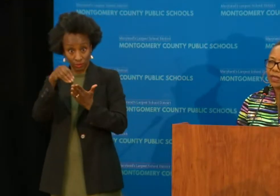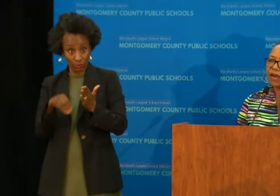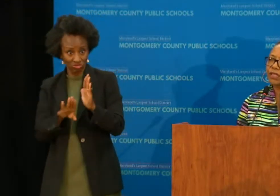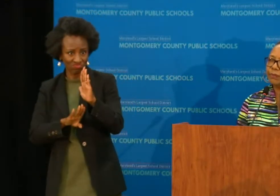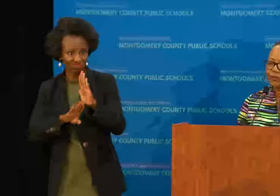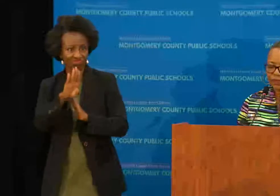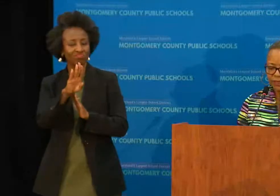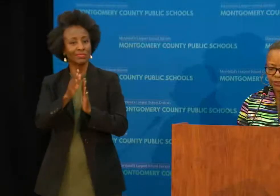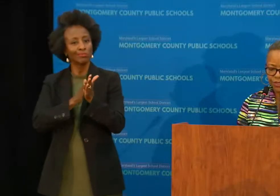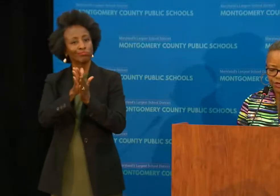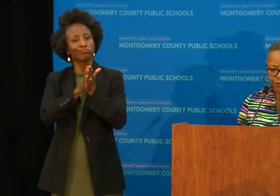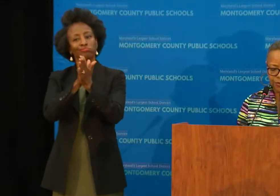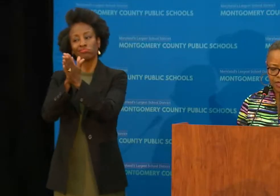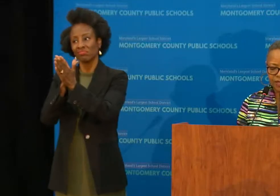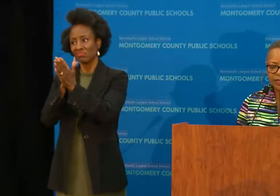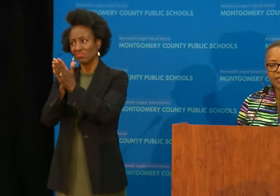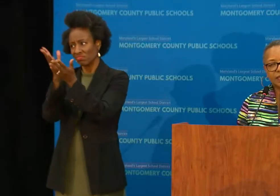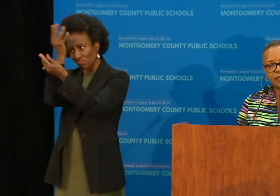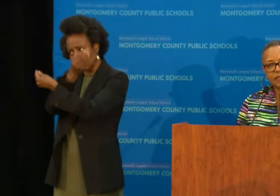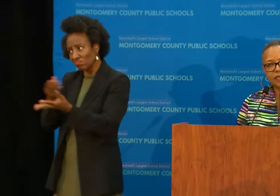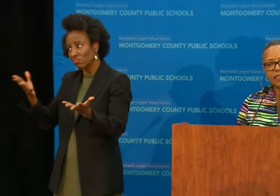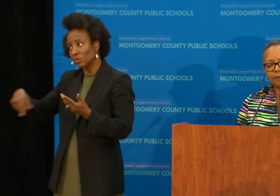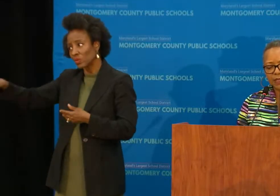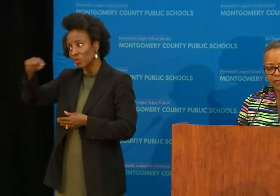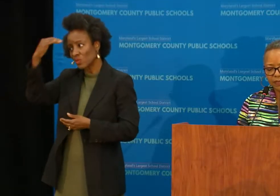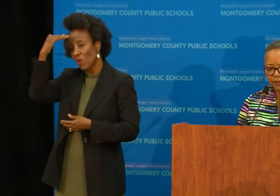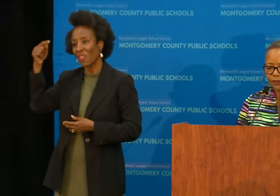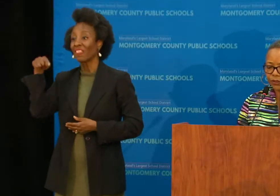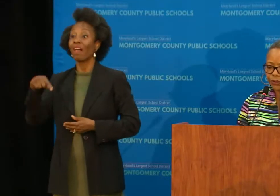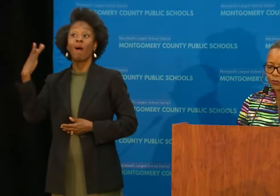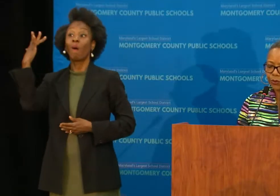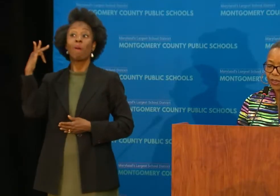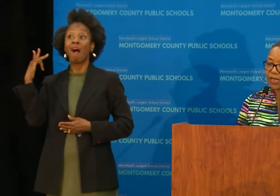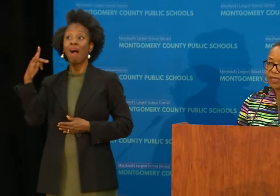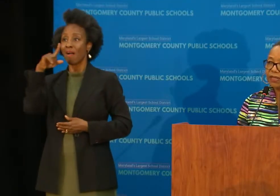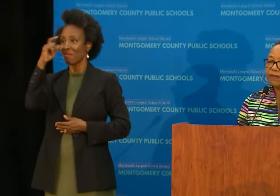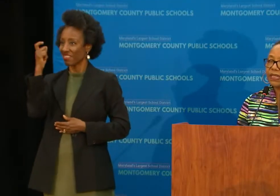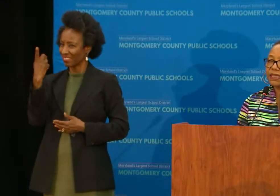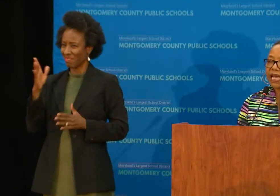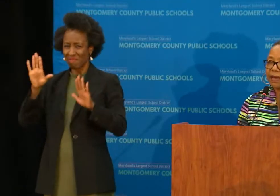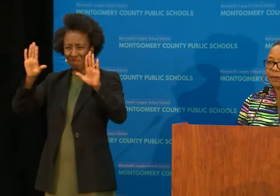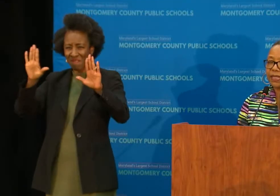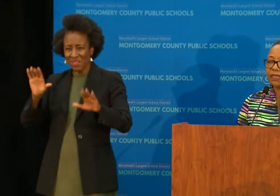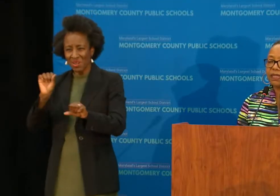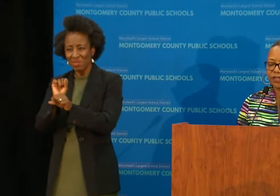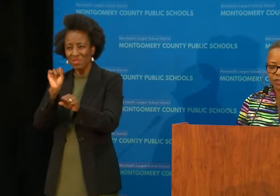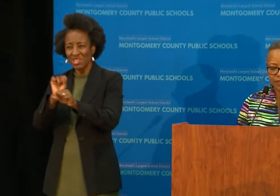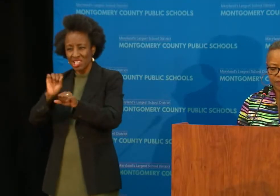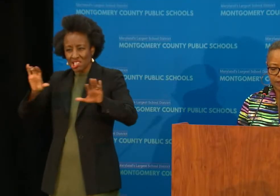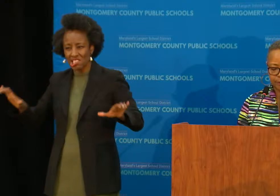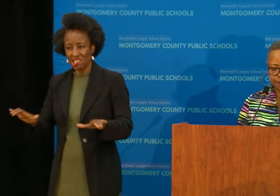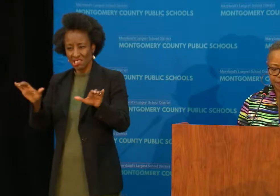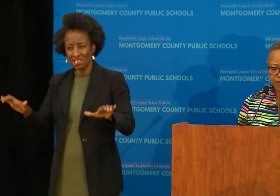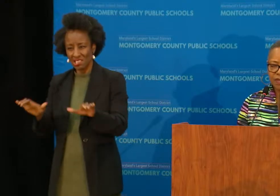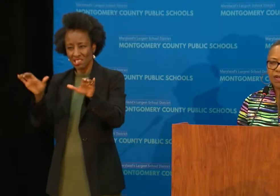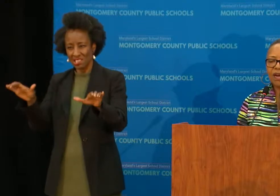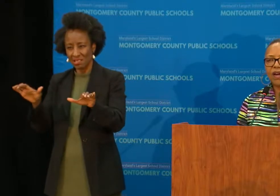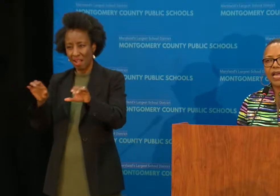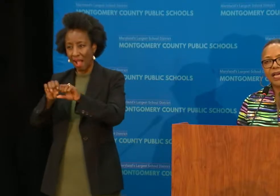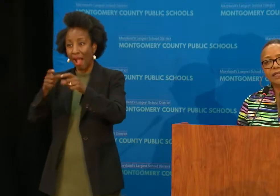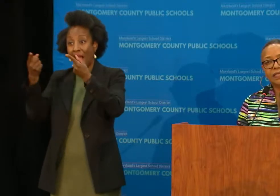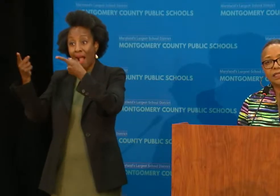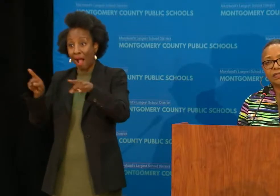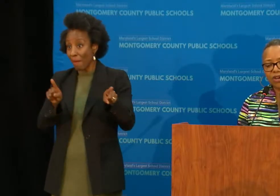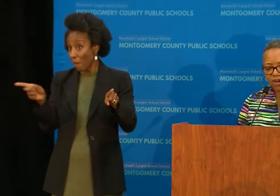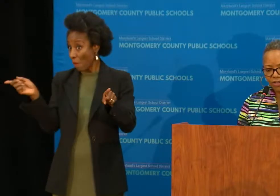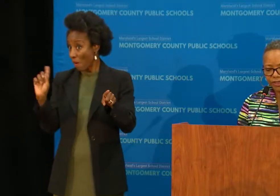and I want our community to know that this is because of the good work that is happening in our system.